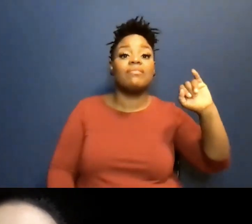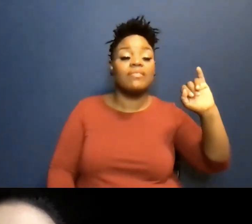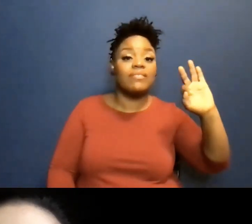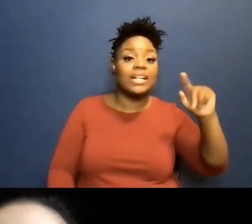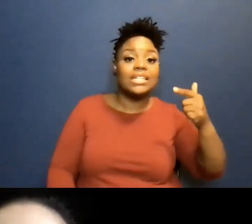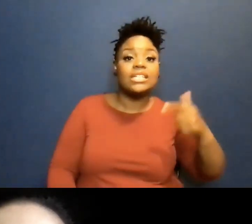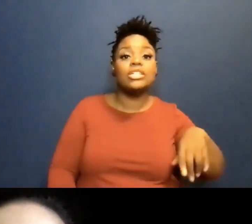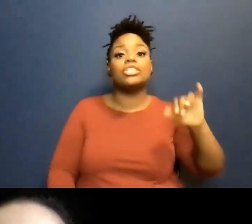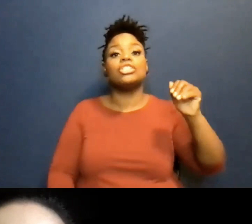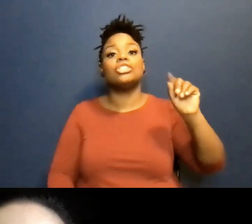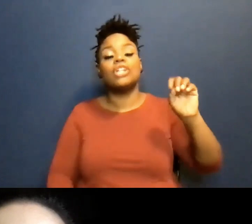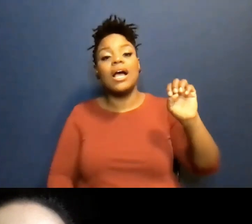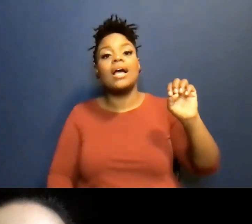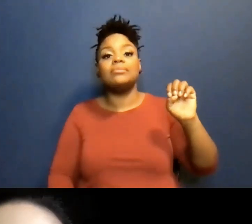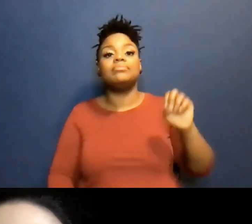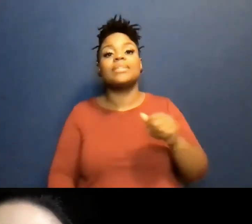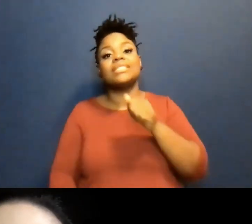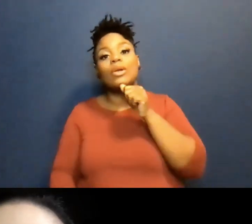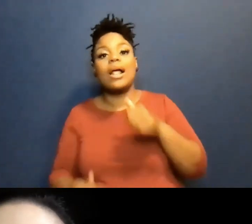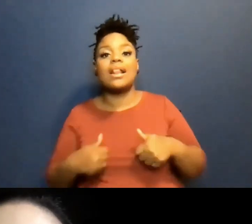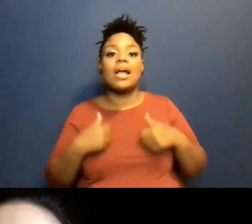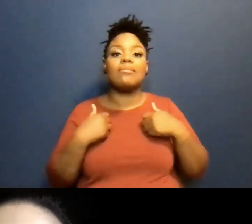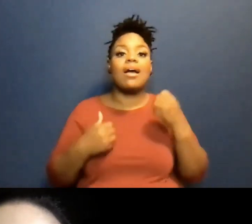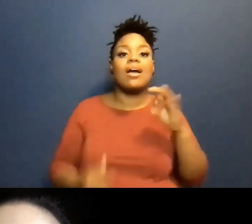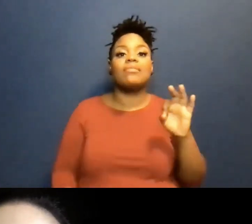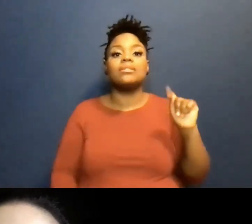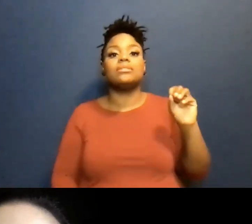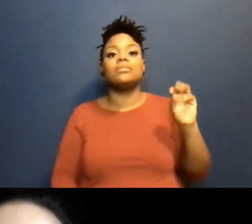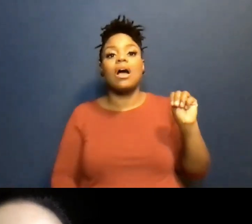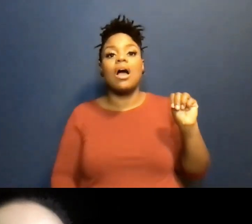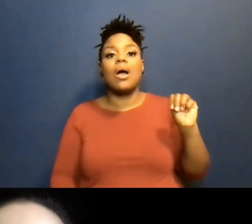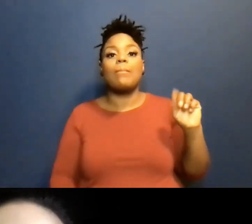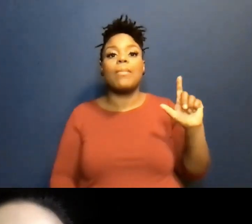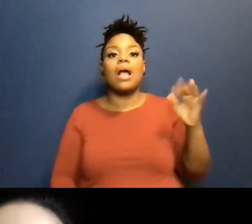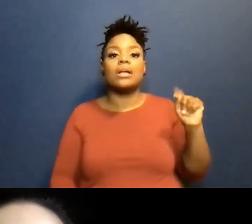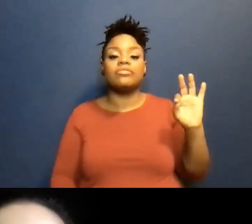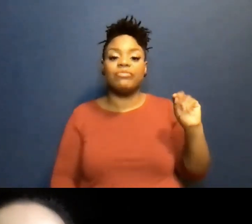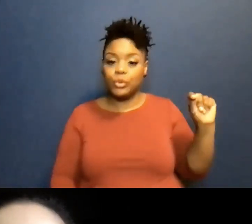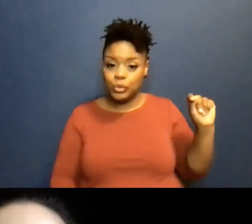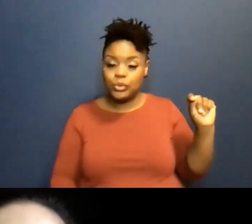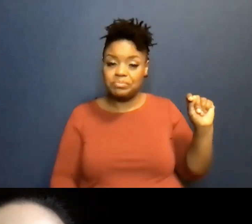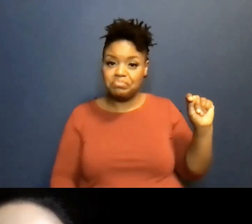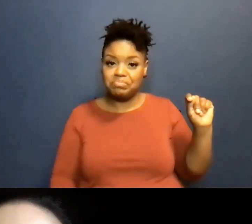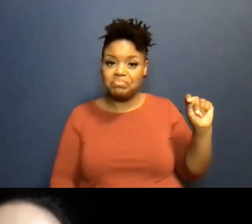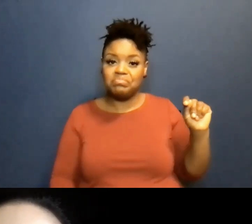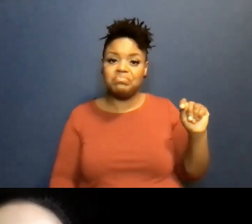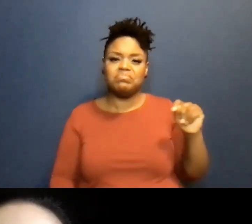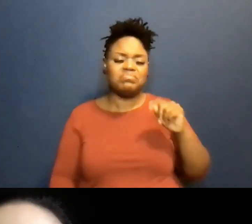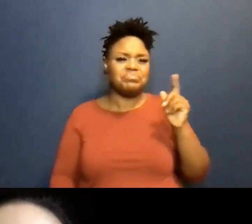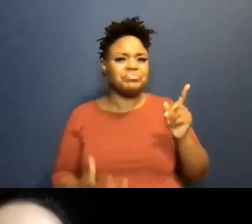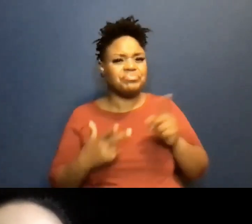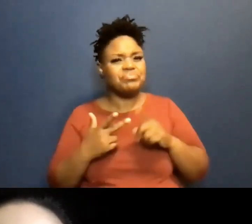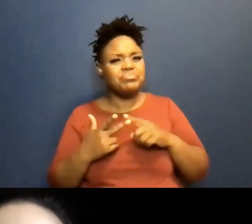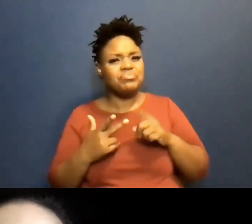say, you know, React was just a gorgeous short piece